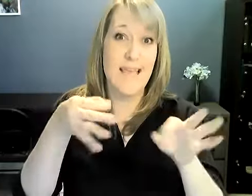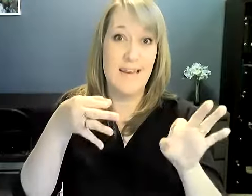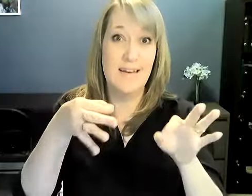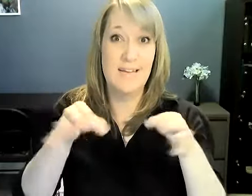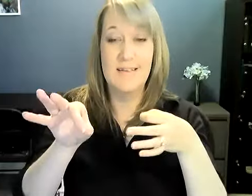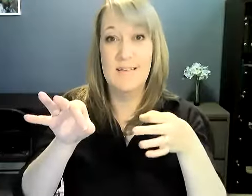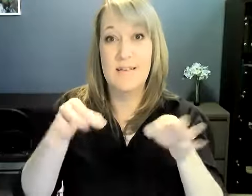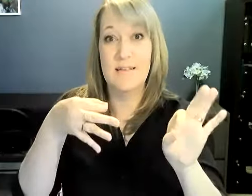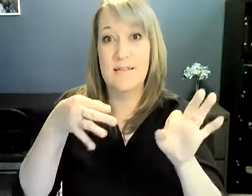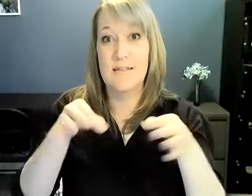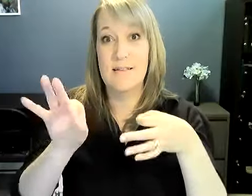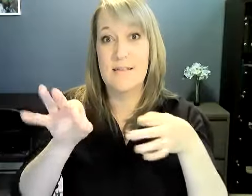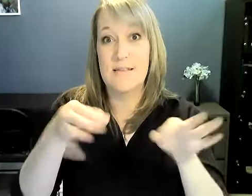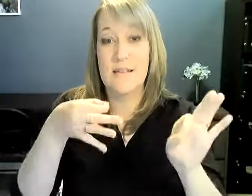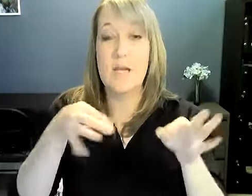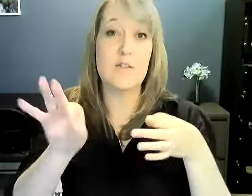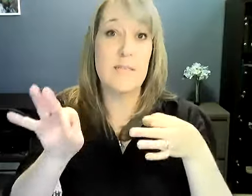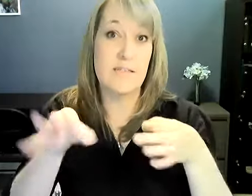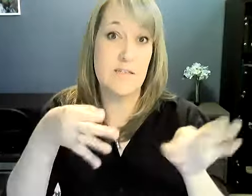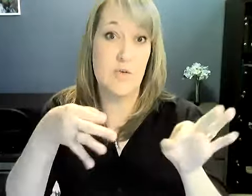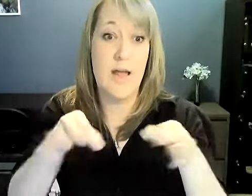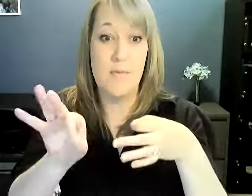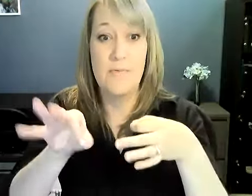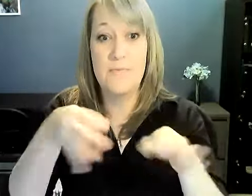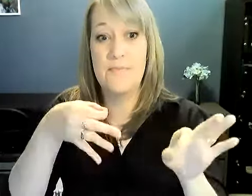explain. It also means describe.